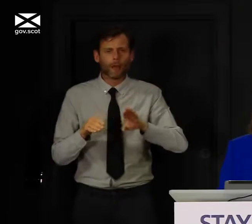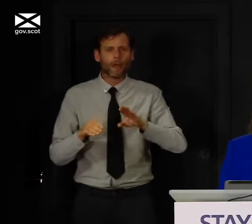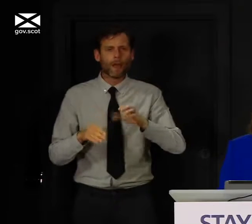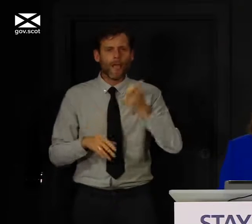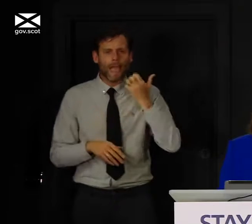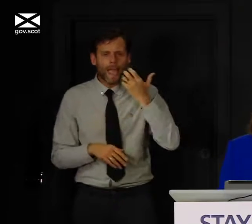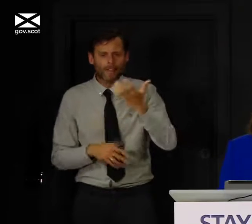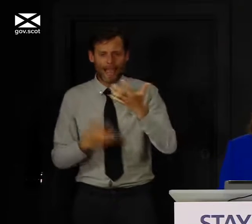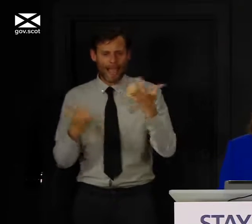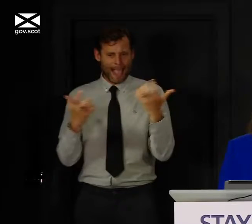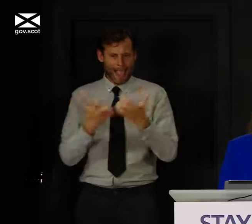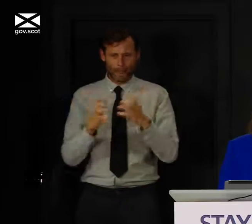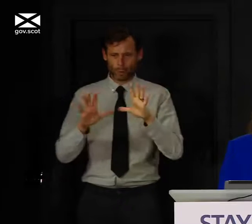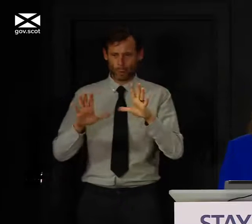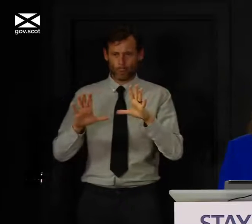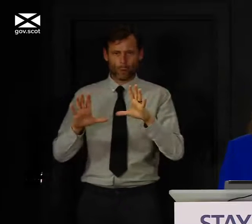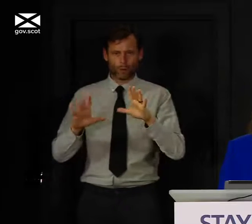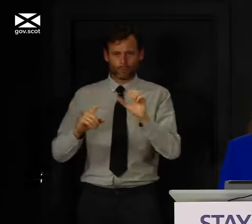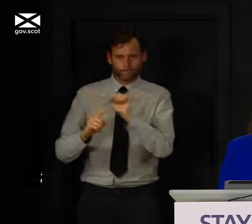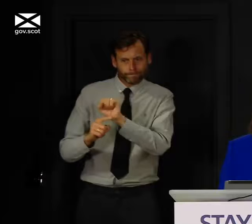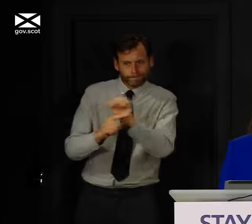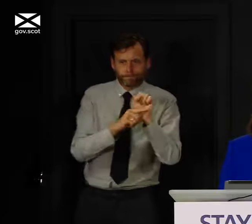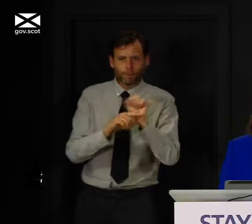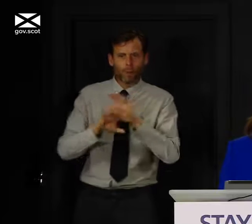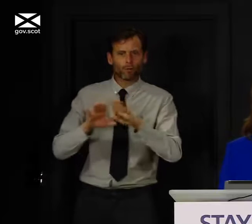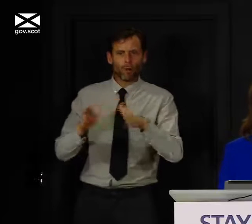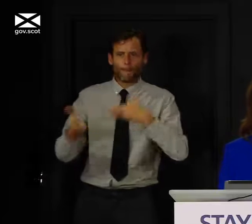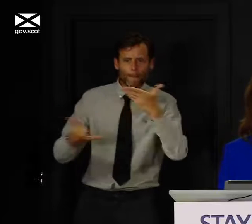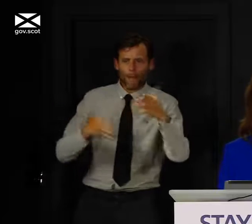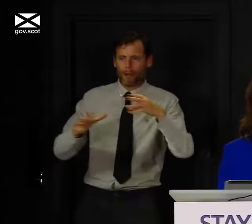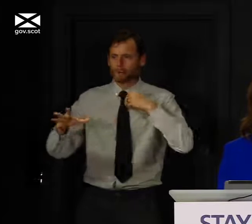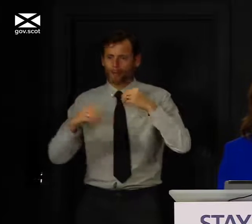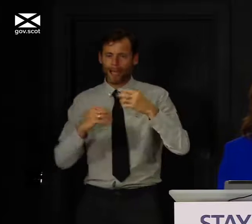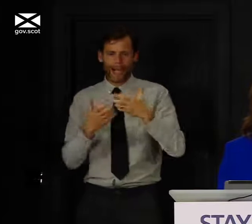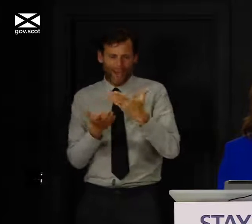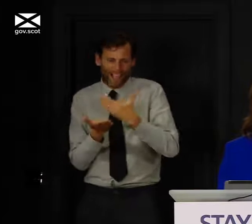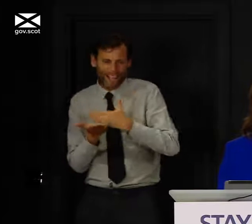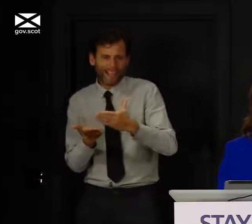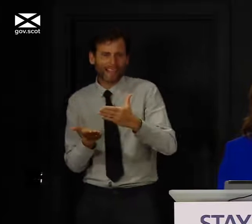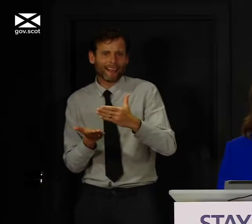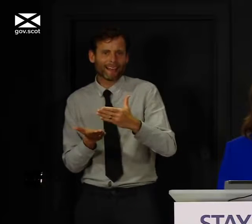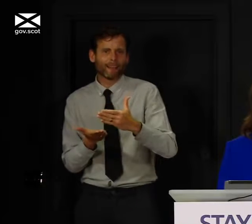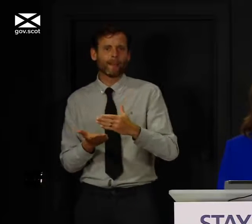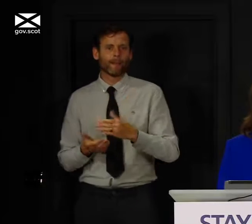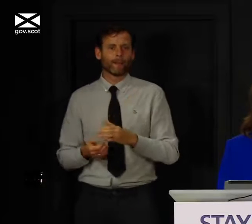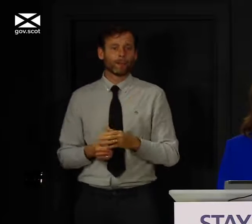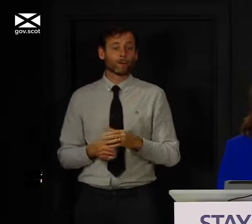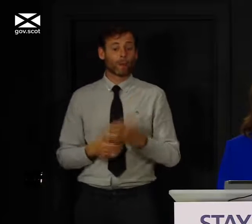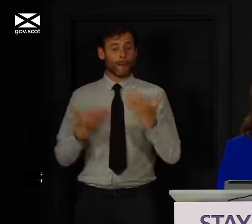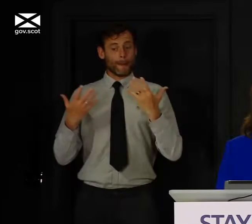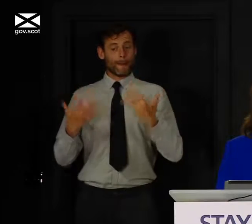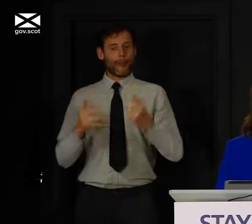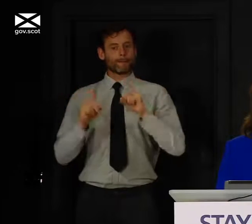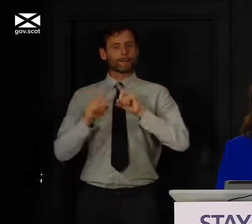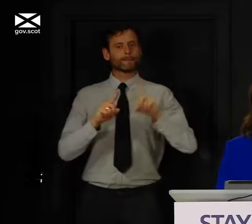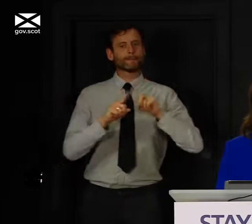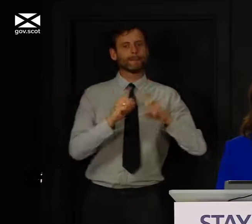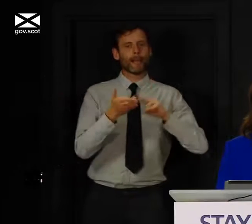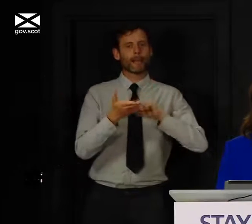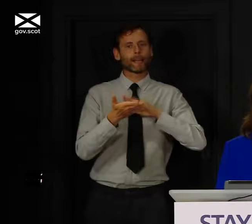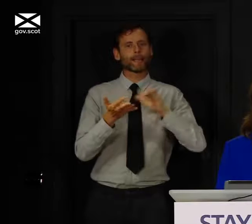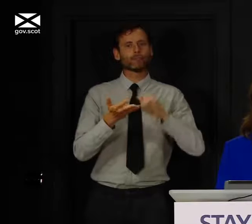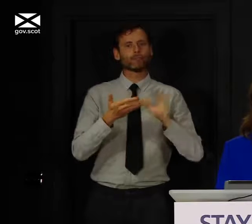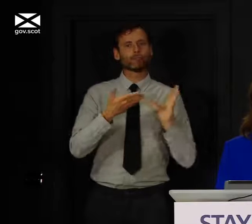prevention and control, the importance of patient safety. What we're doing now, as we look to restart areas of the